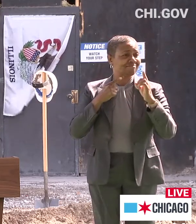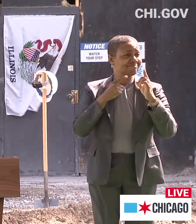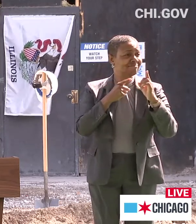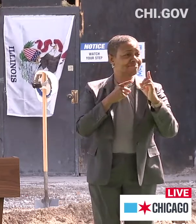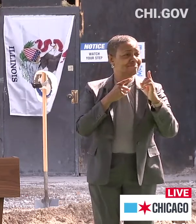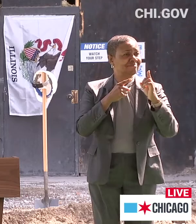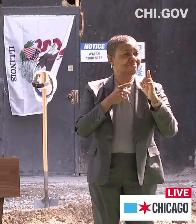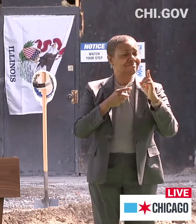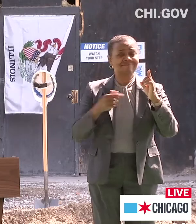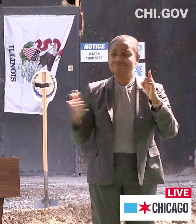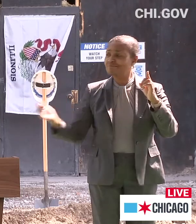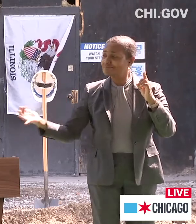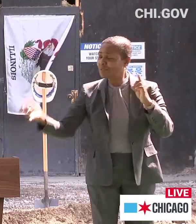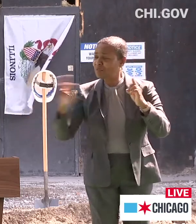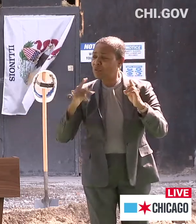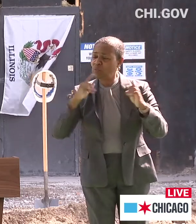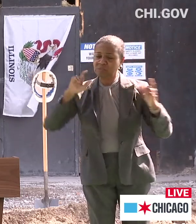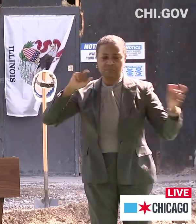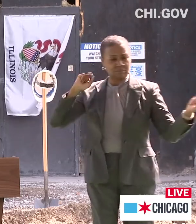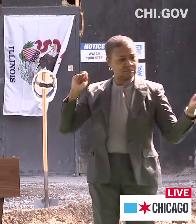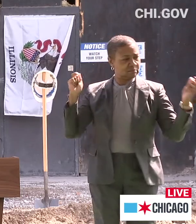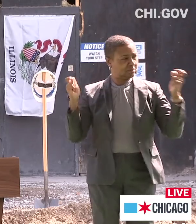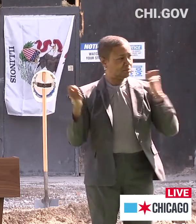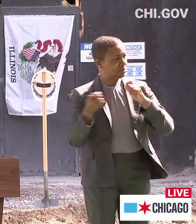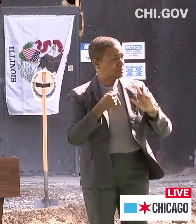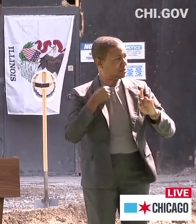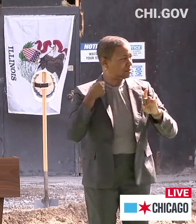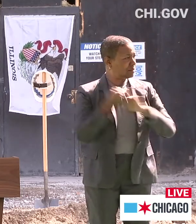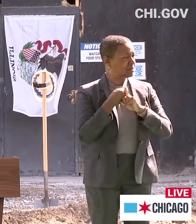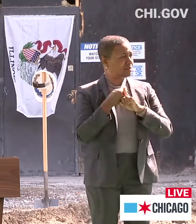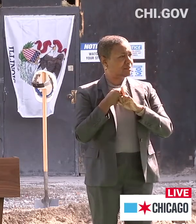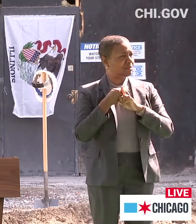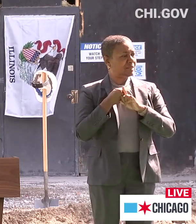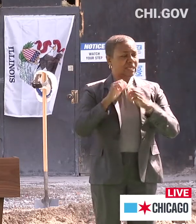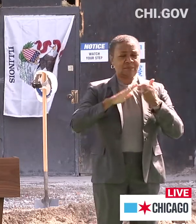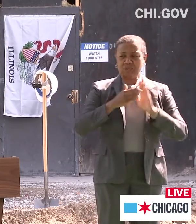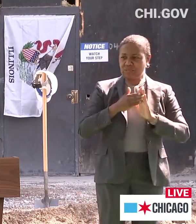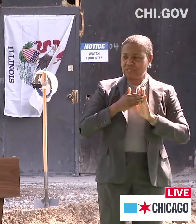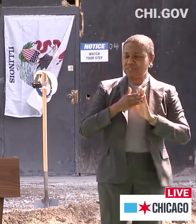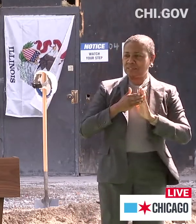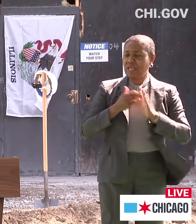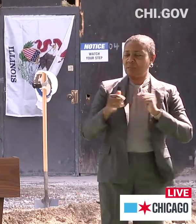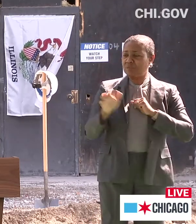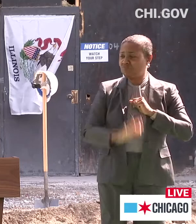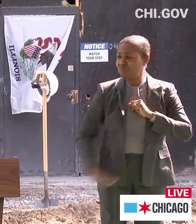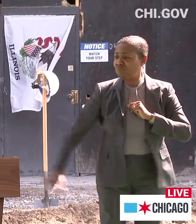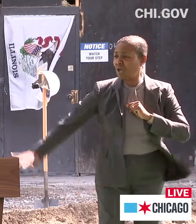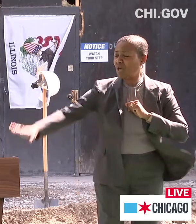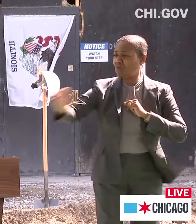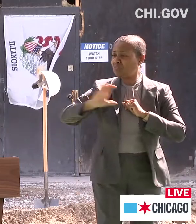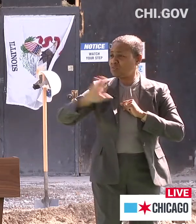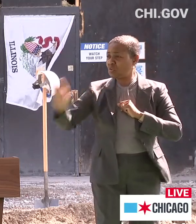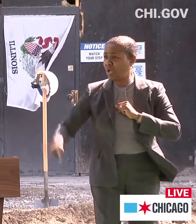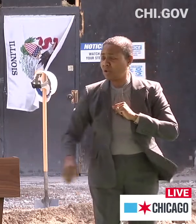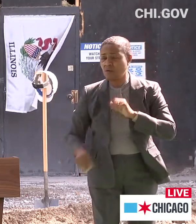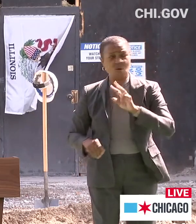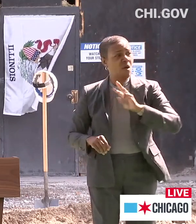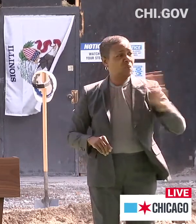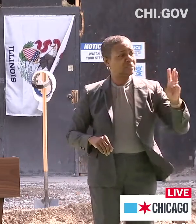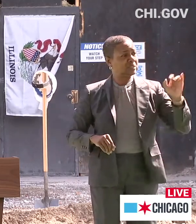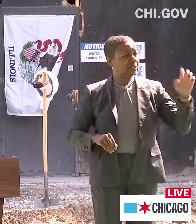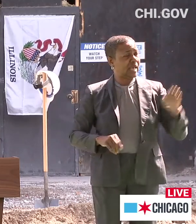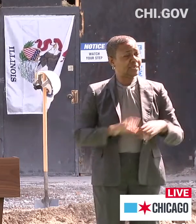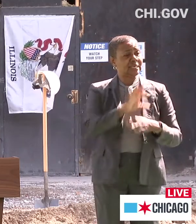transform communities. And we're doing this throughout the city of Chicago. You can find us on the west side of town doing 90 units of veteran